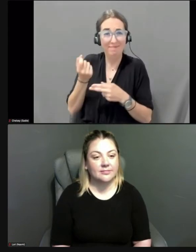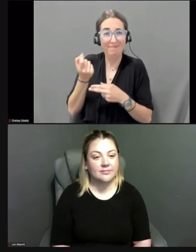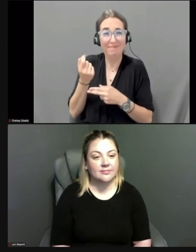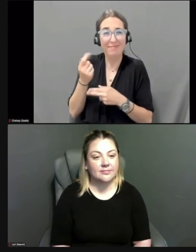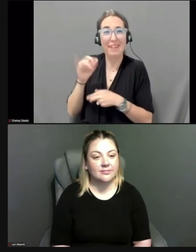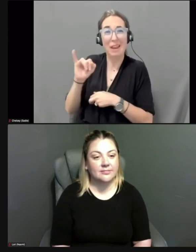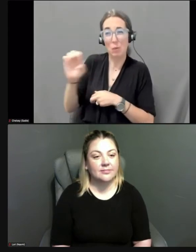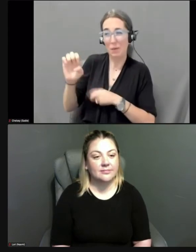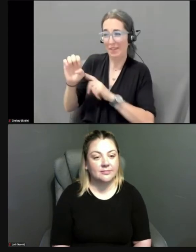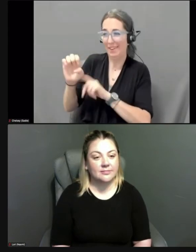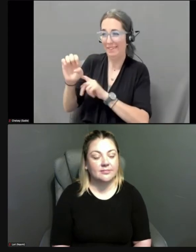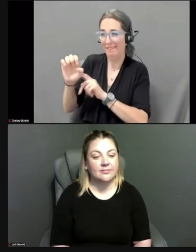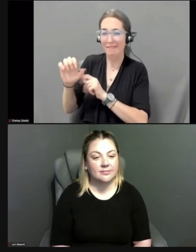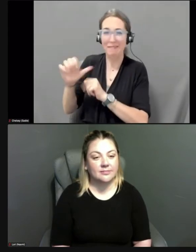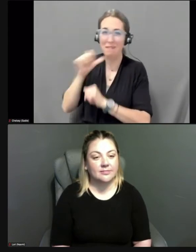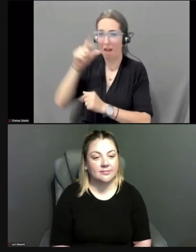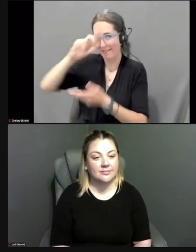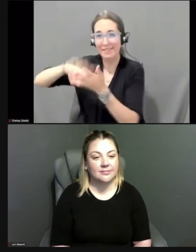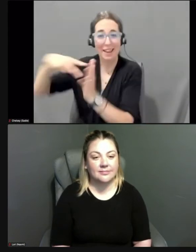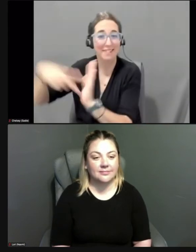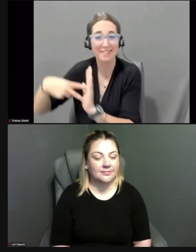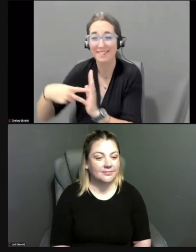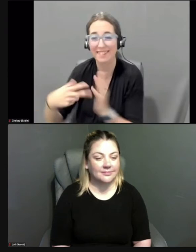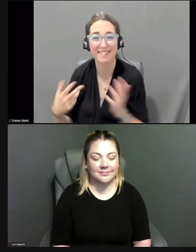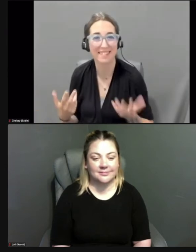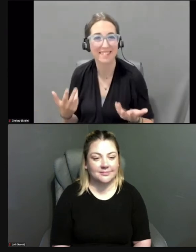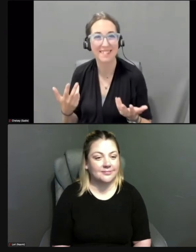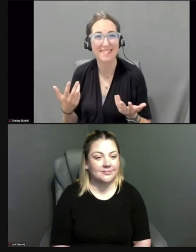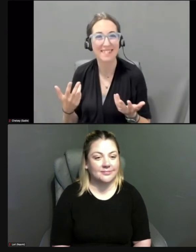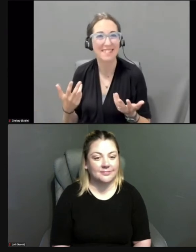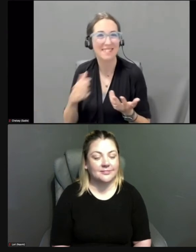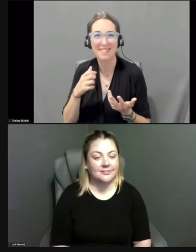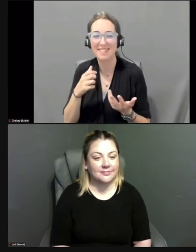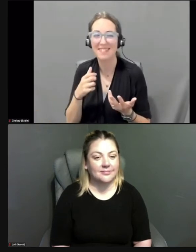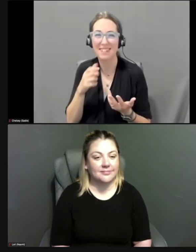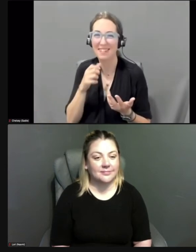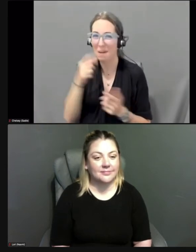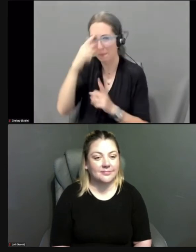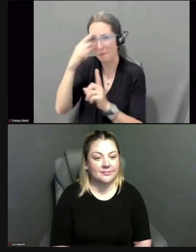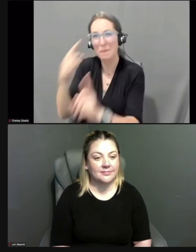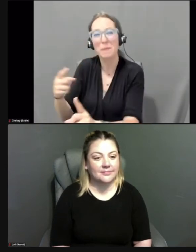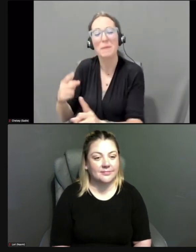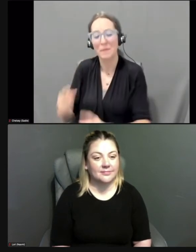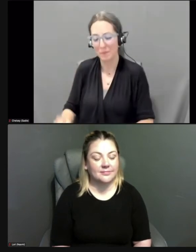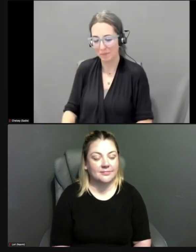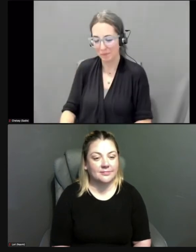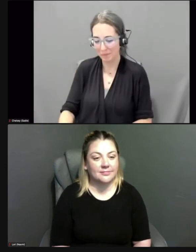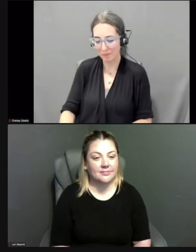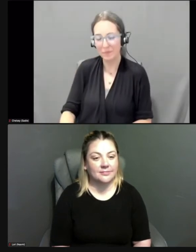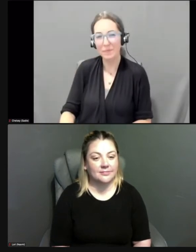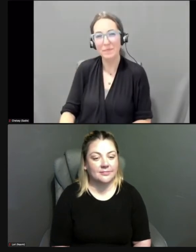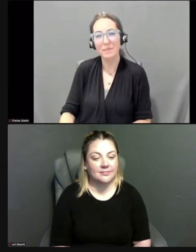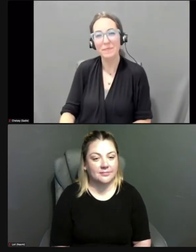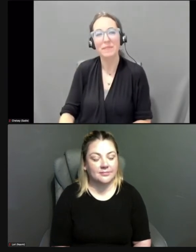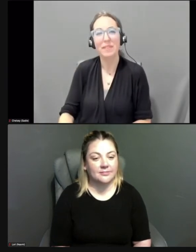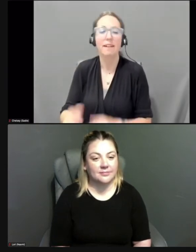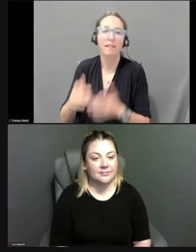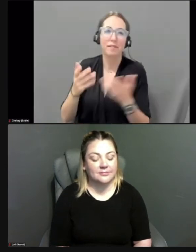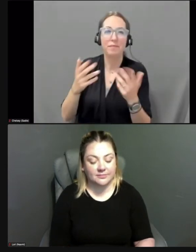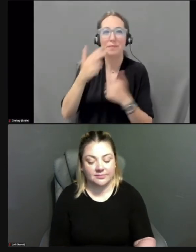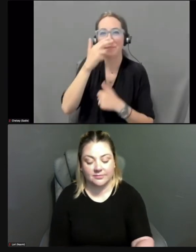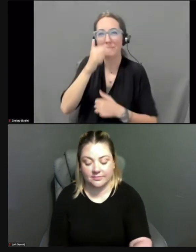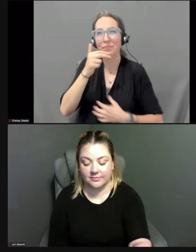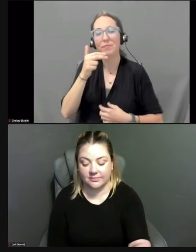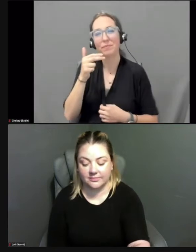of this framework is designed to do. And it was funny, like over, I don't know, I mean, it